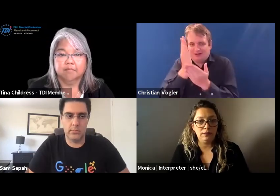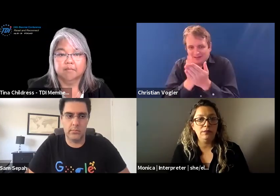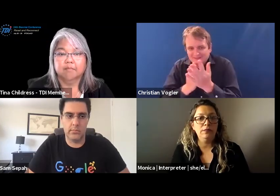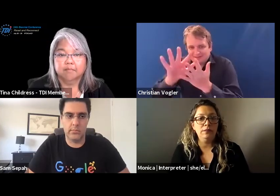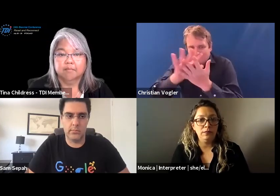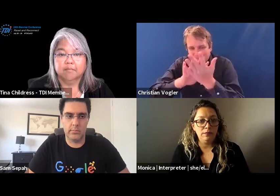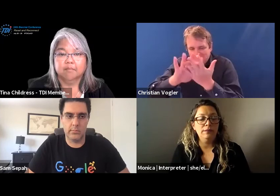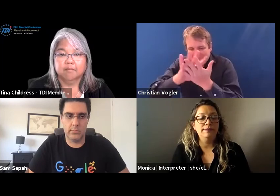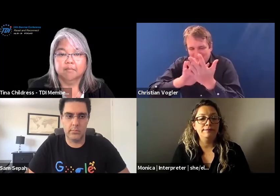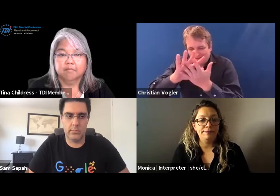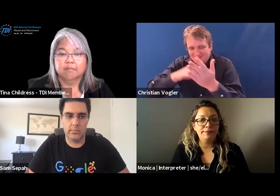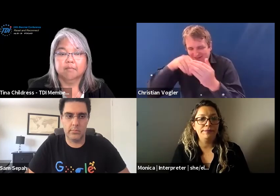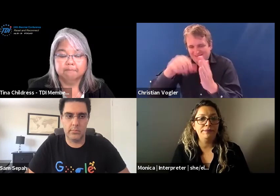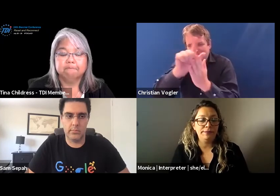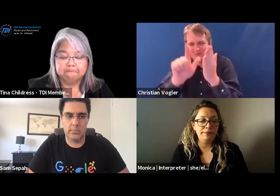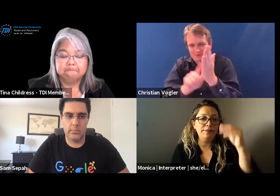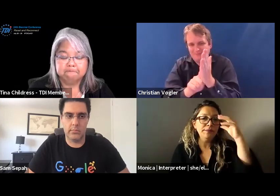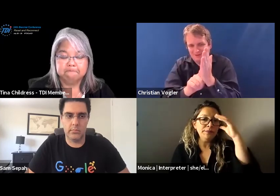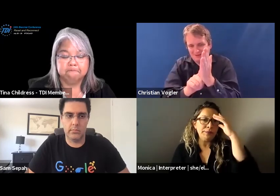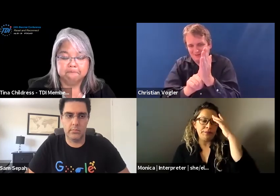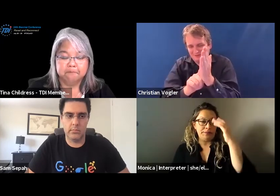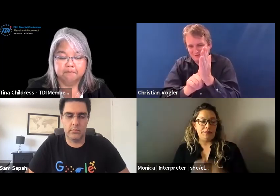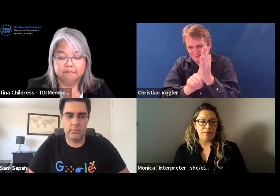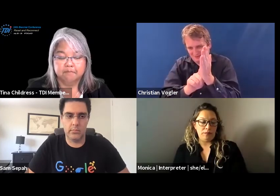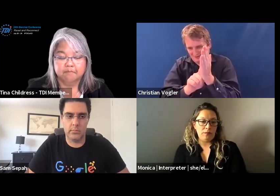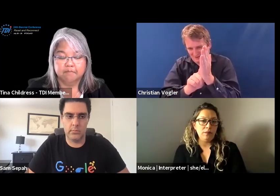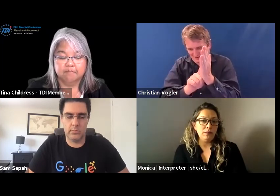And unfortunately, there is some ambiguity in the law,